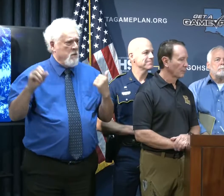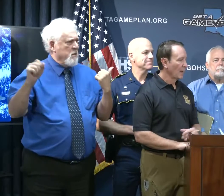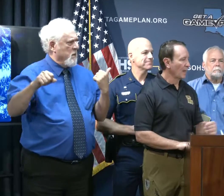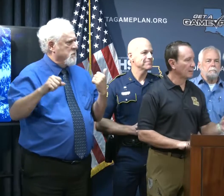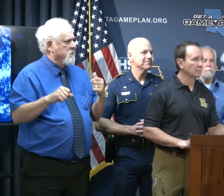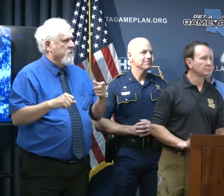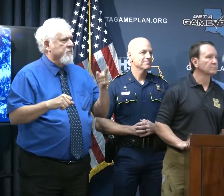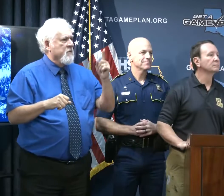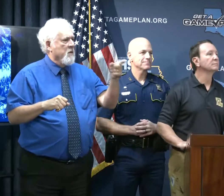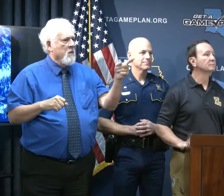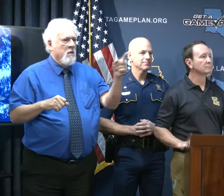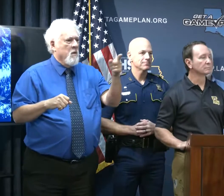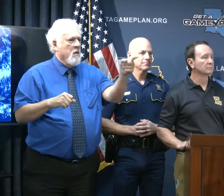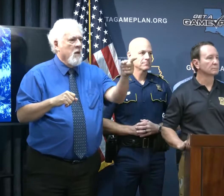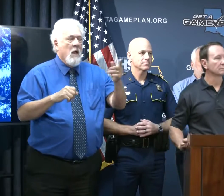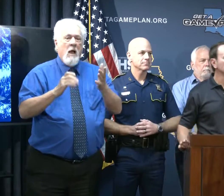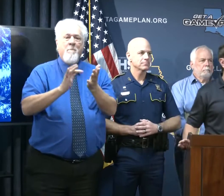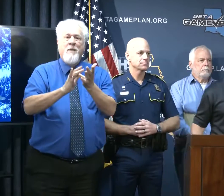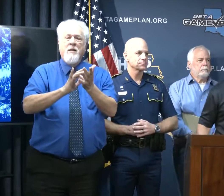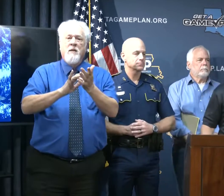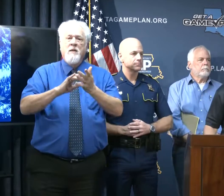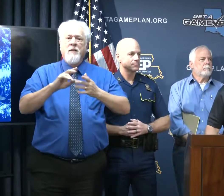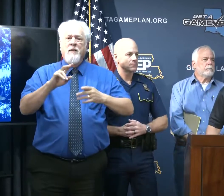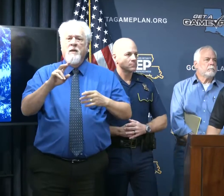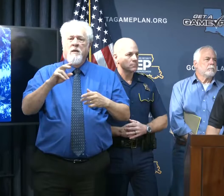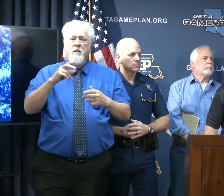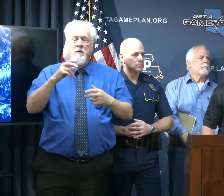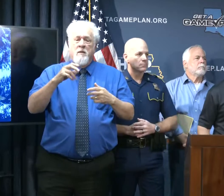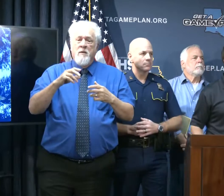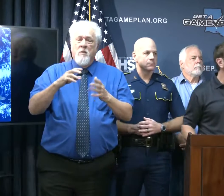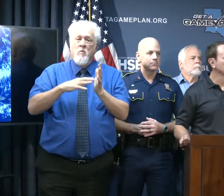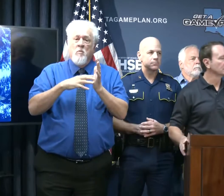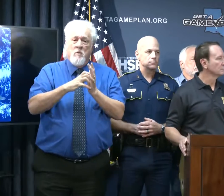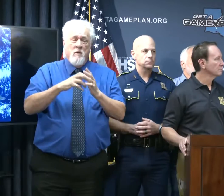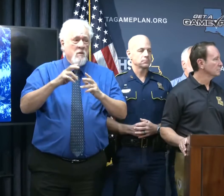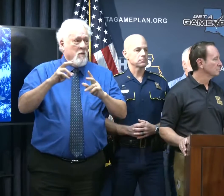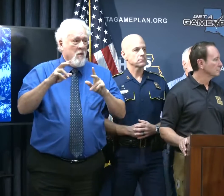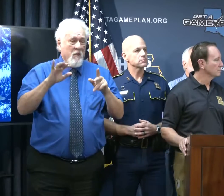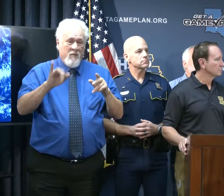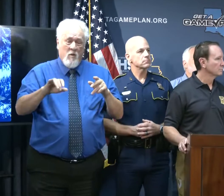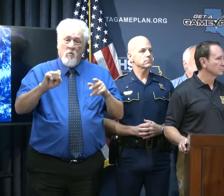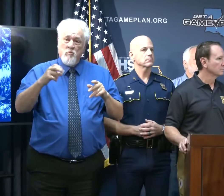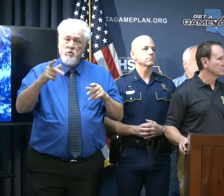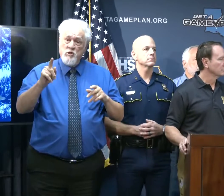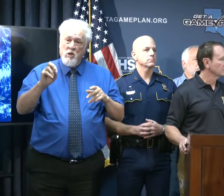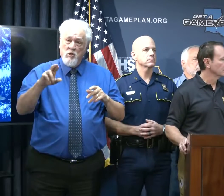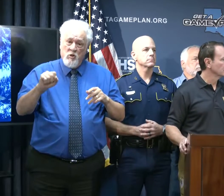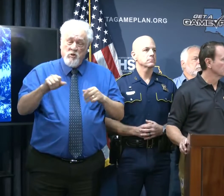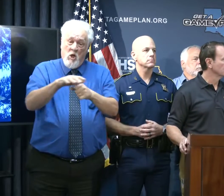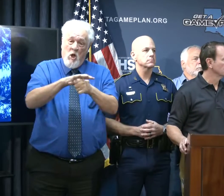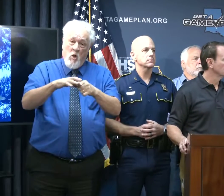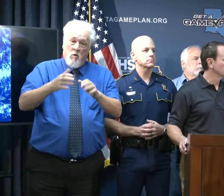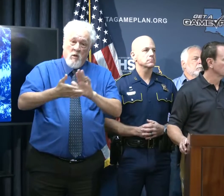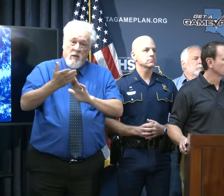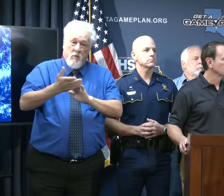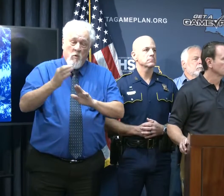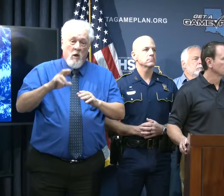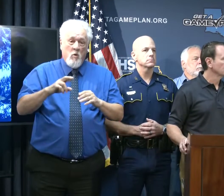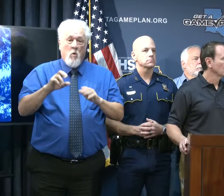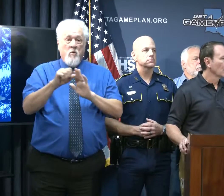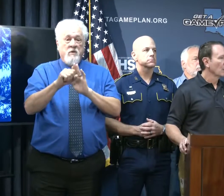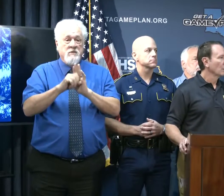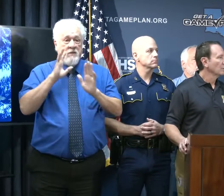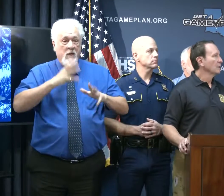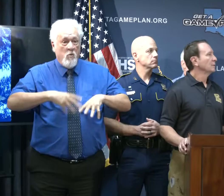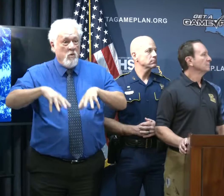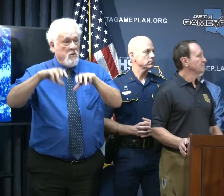ma'am. In terms of medically vulnerable shelters, are those all going to be locally run, or is the state mega shelter going to be prepared to take some of those